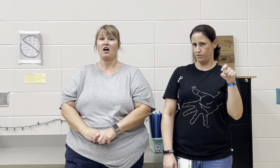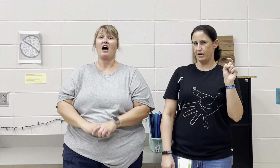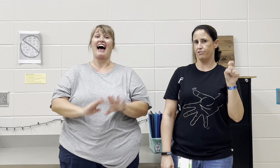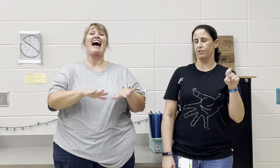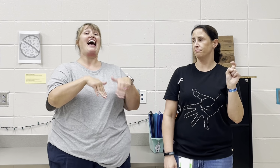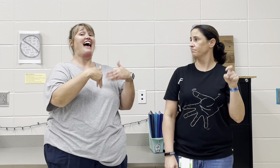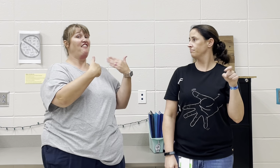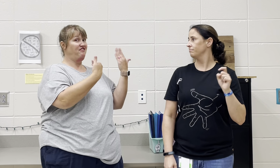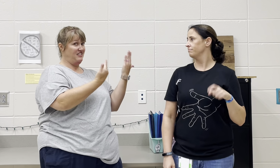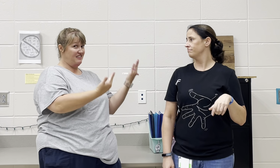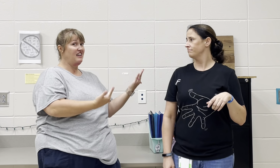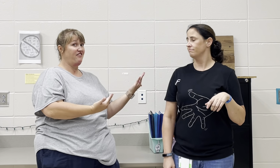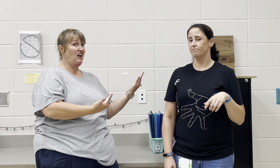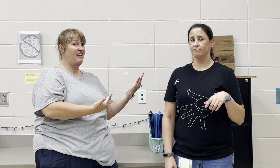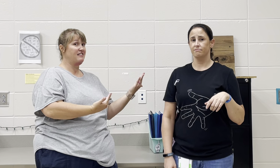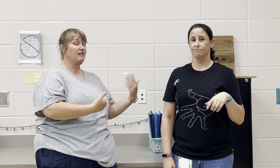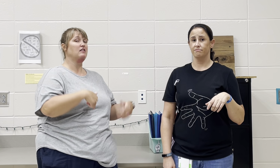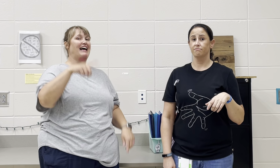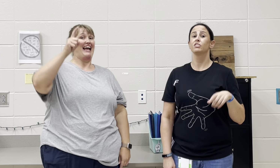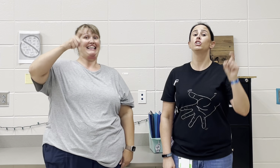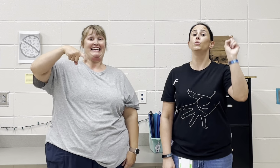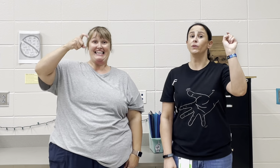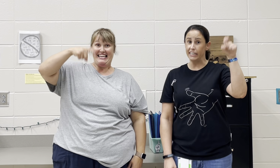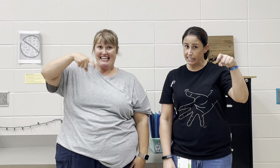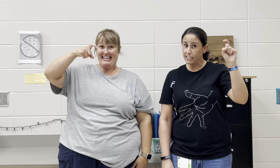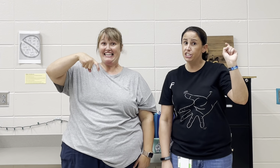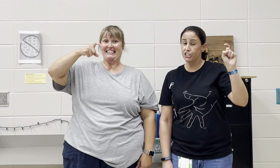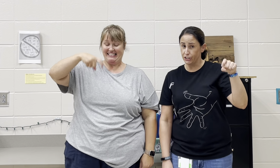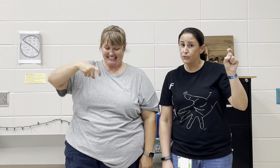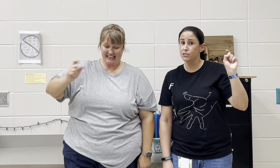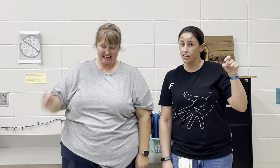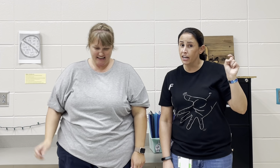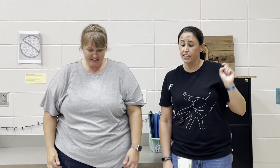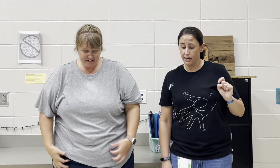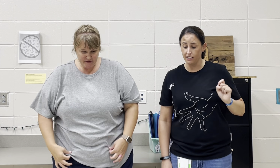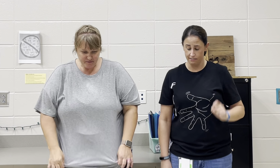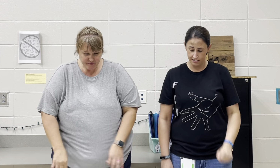I bathroom. have to study for ASL. You need to study.